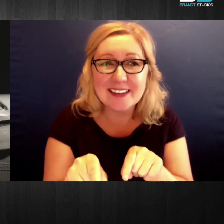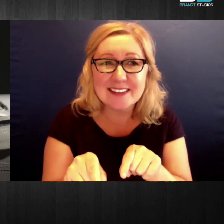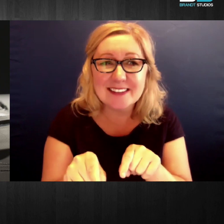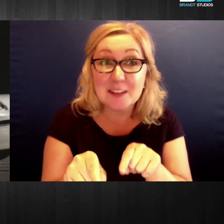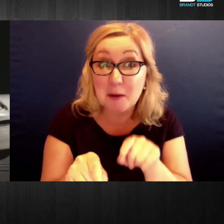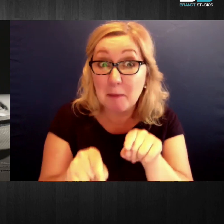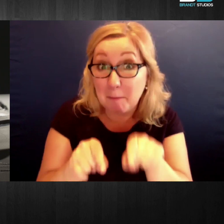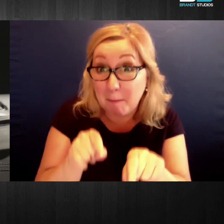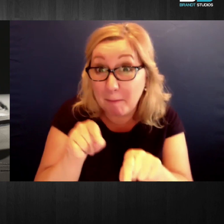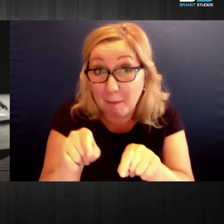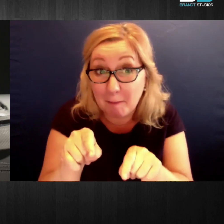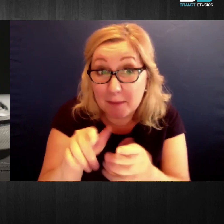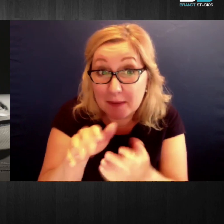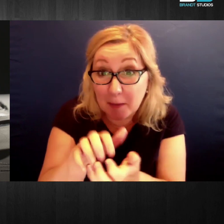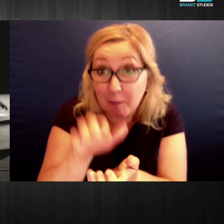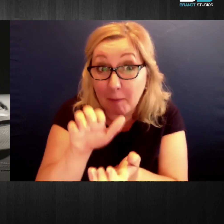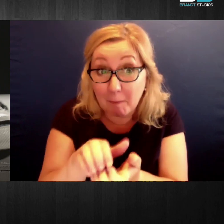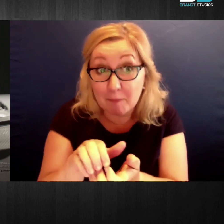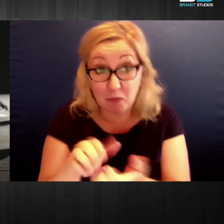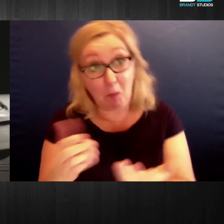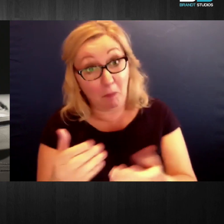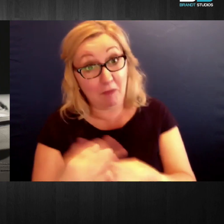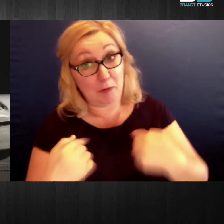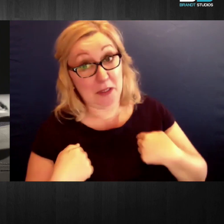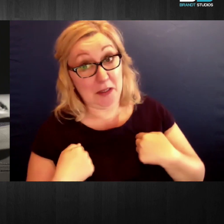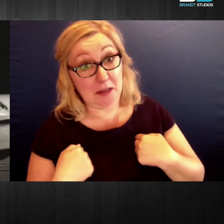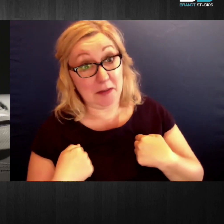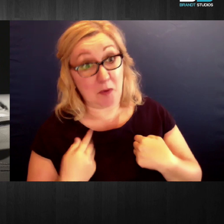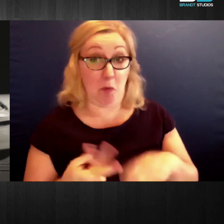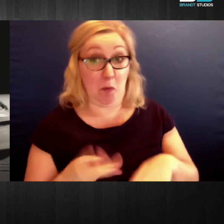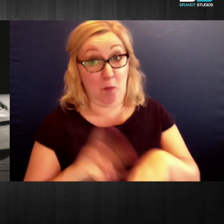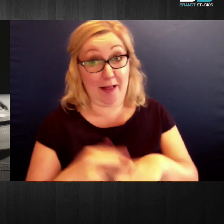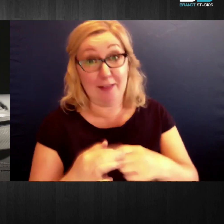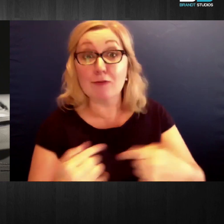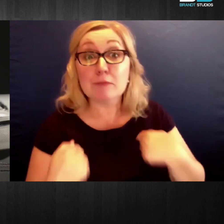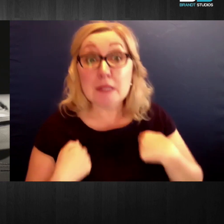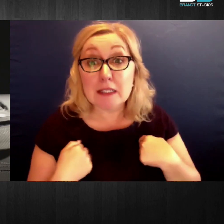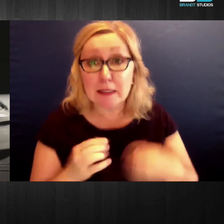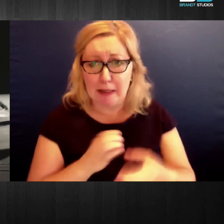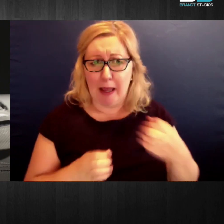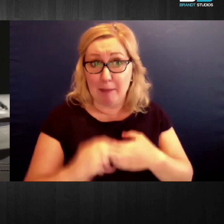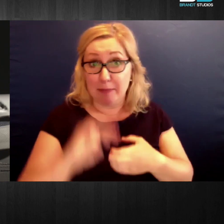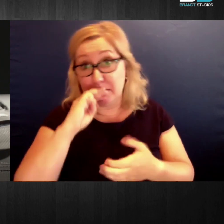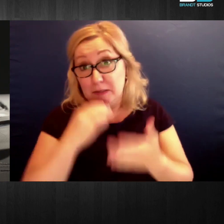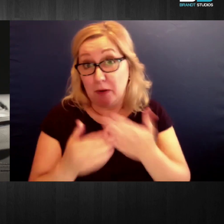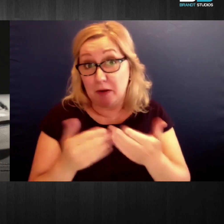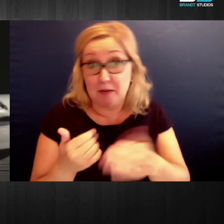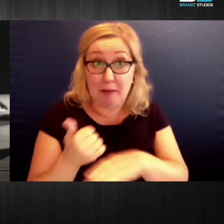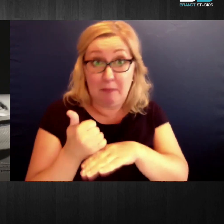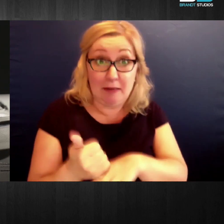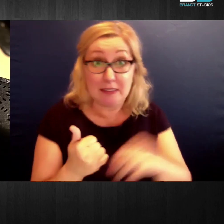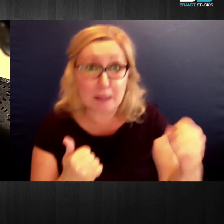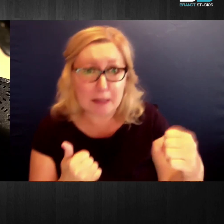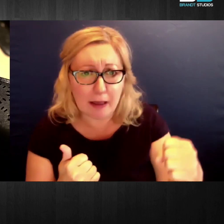To me, well, to me, empathy is basically the key to unlocking hatred in all the world.